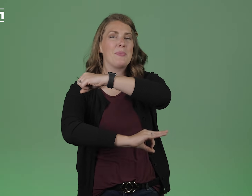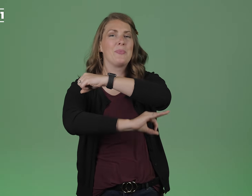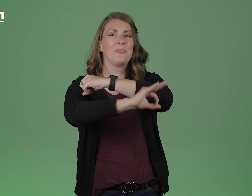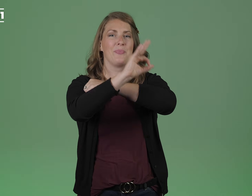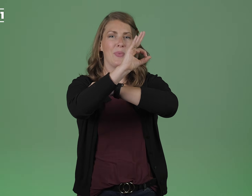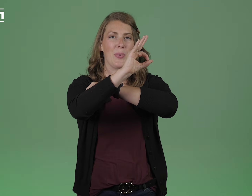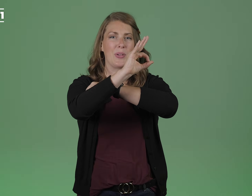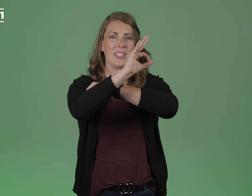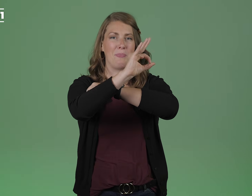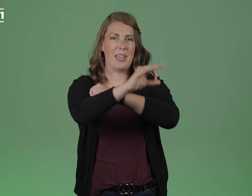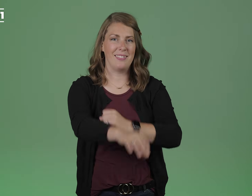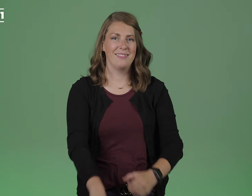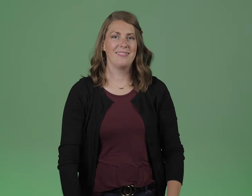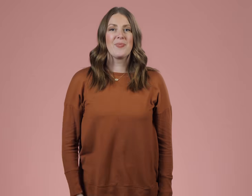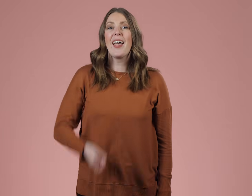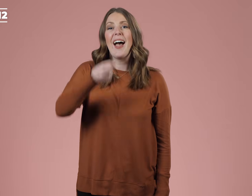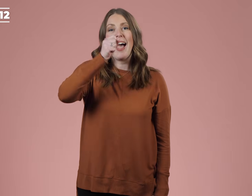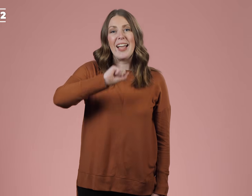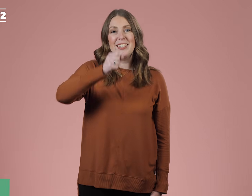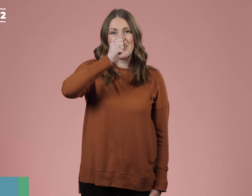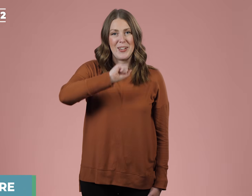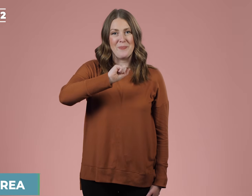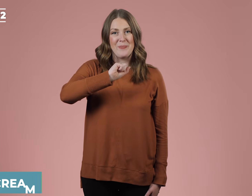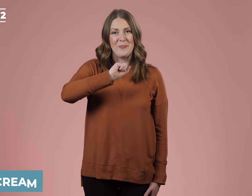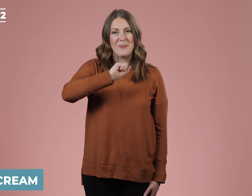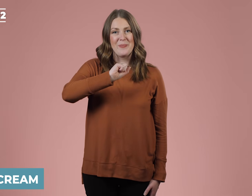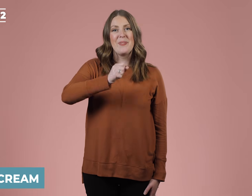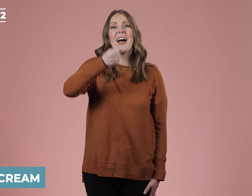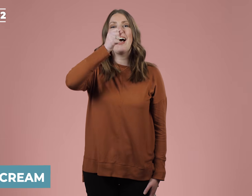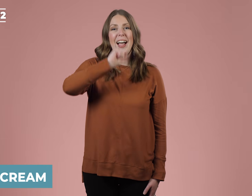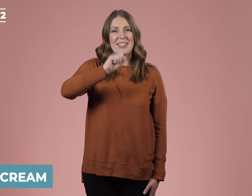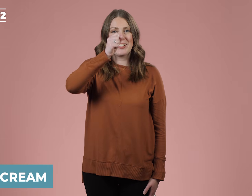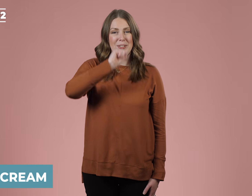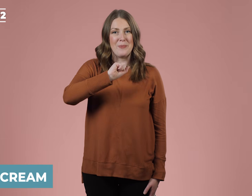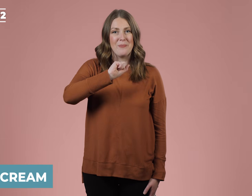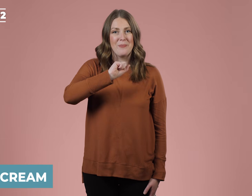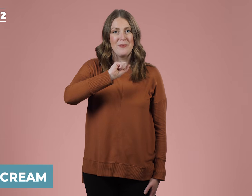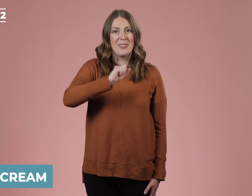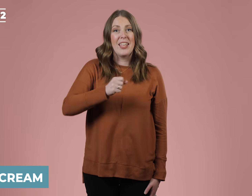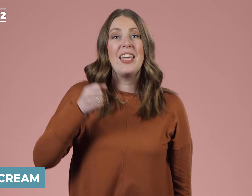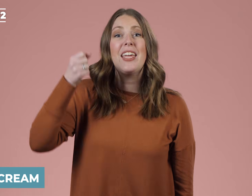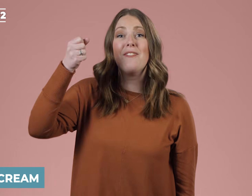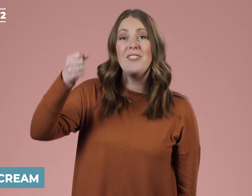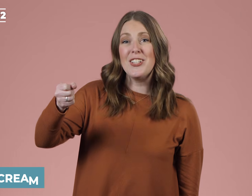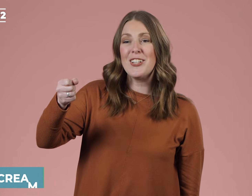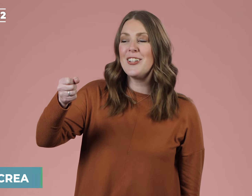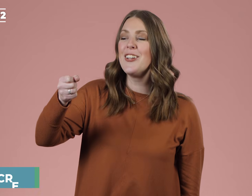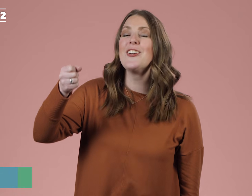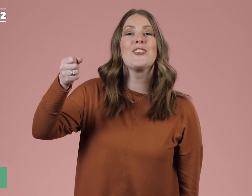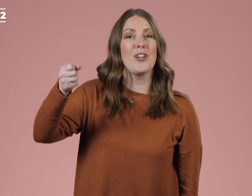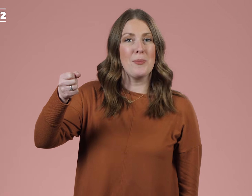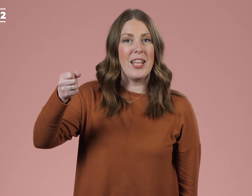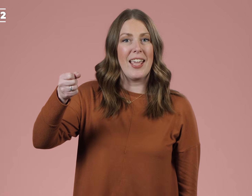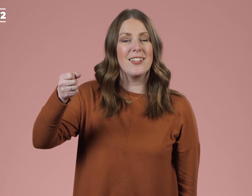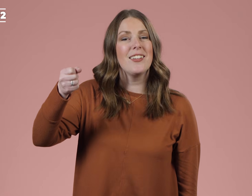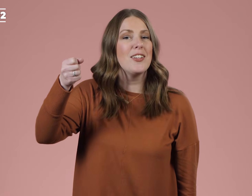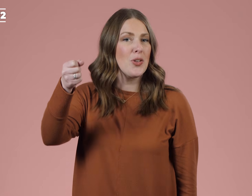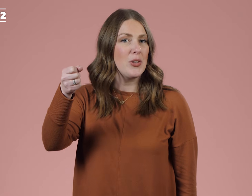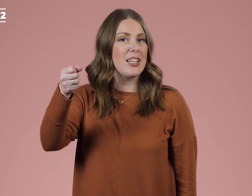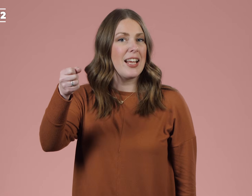Oversleep or sleep in. Ice cream. Ice cream. Envision your dominant hand is holding an ice